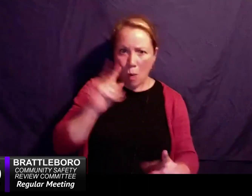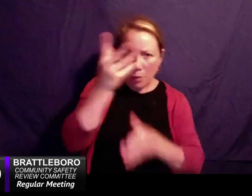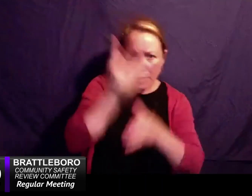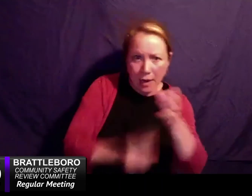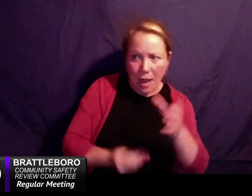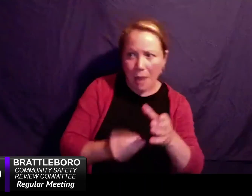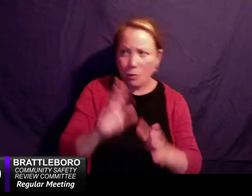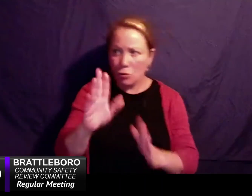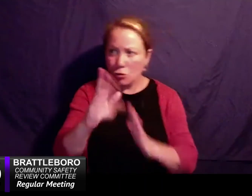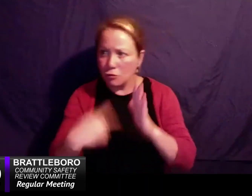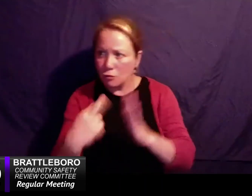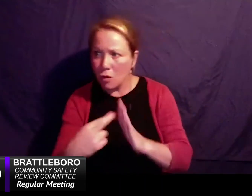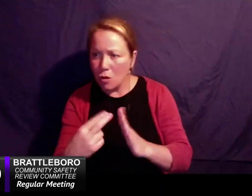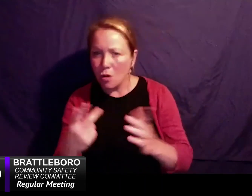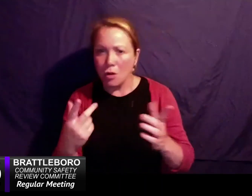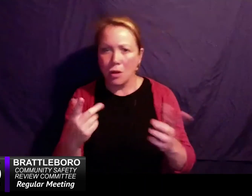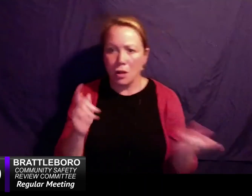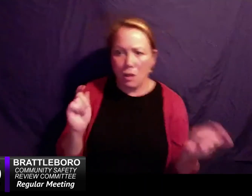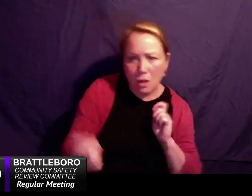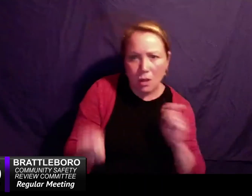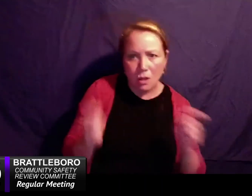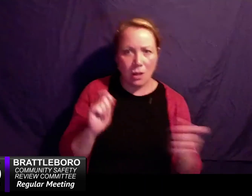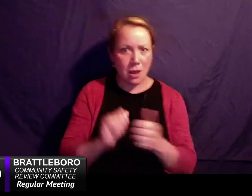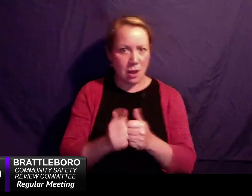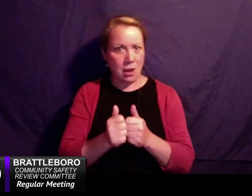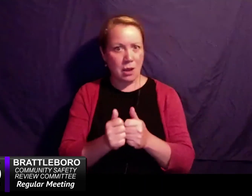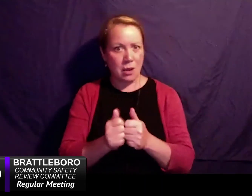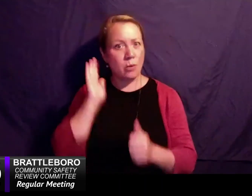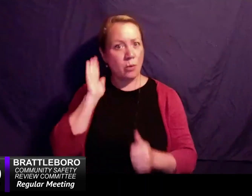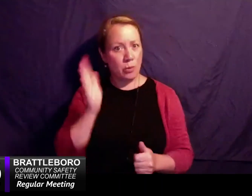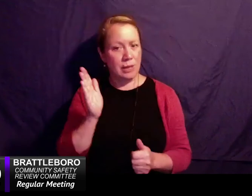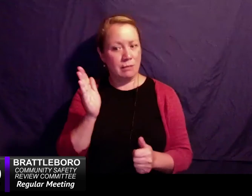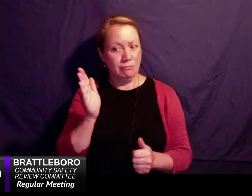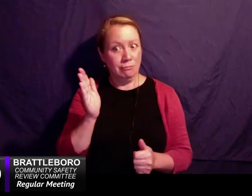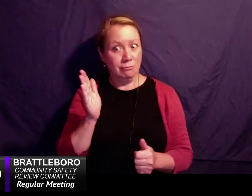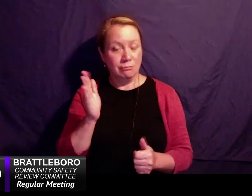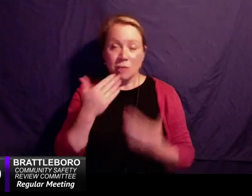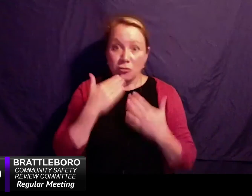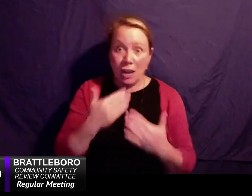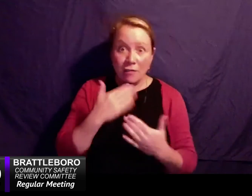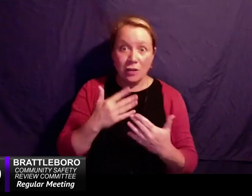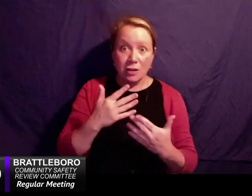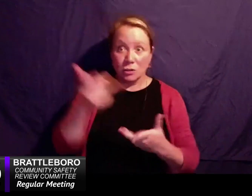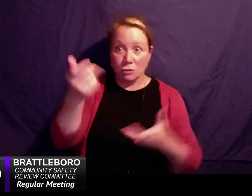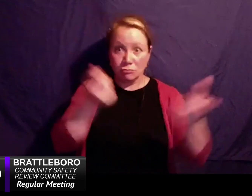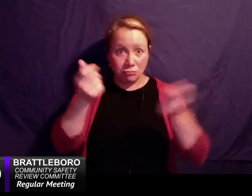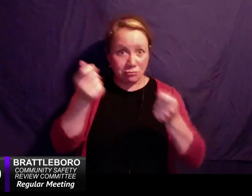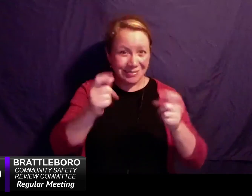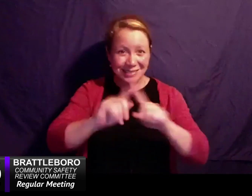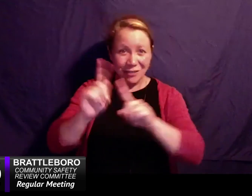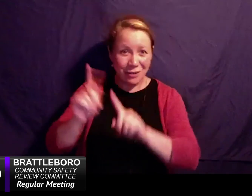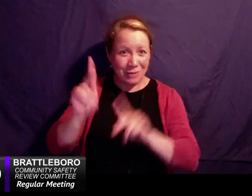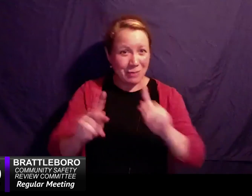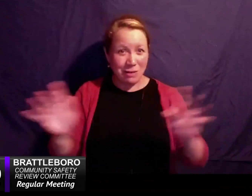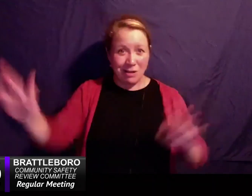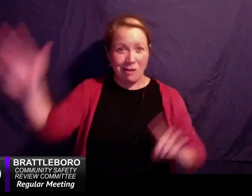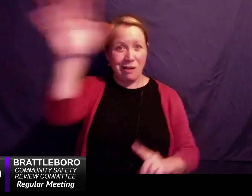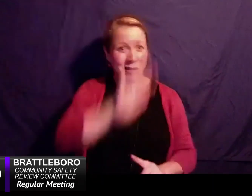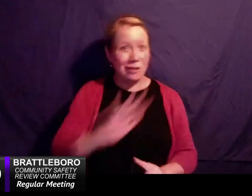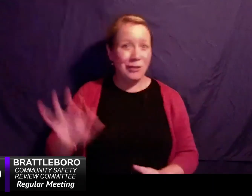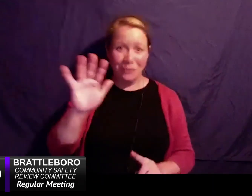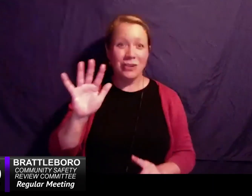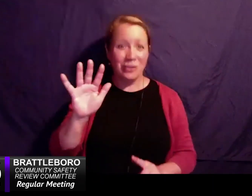everyone hold? What shifts are going to be needed? We're going to have to be, and we're grateful to be, working with all kinds